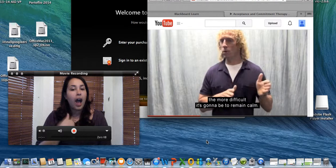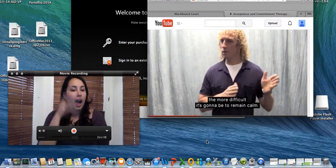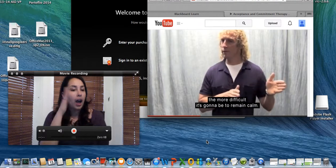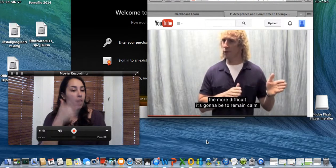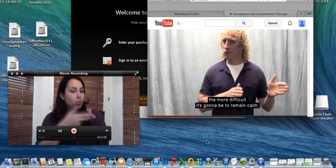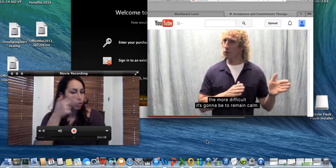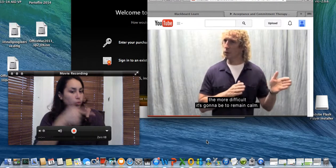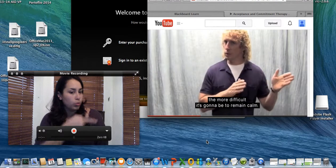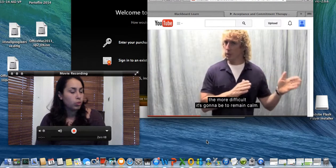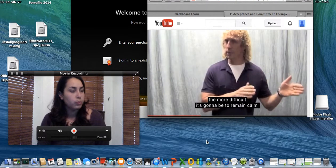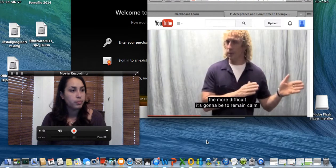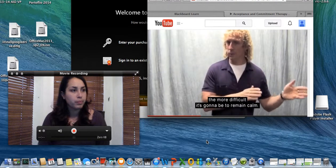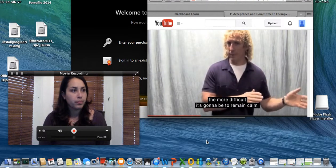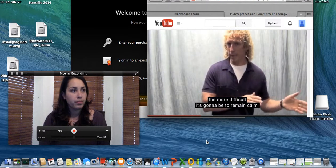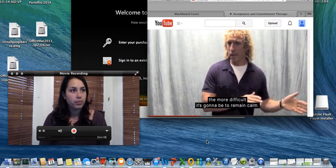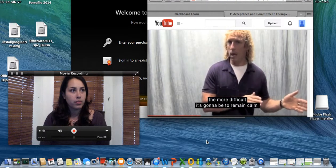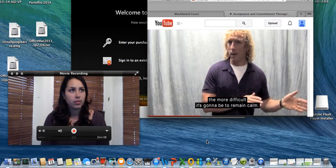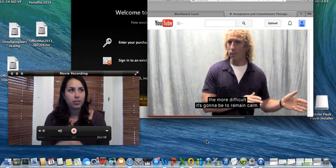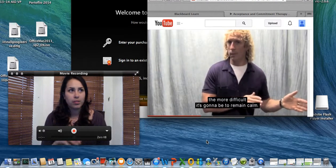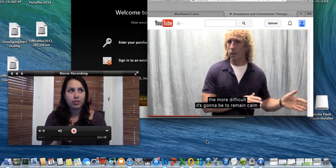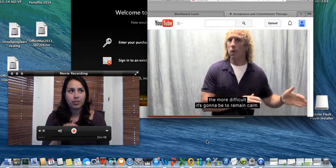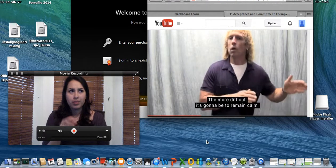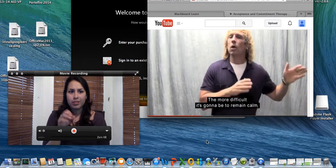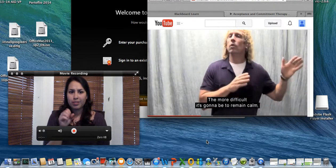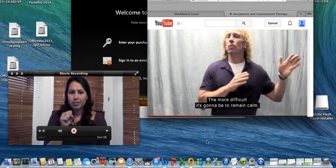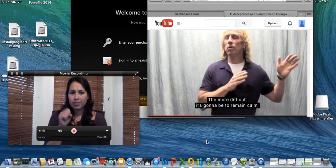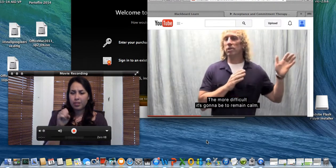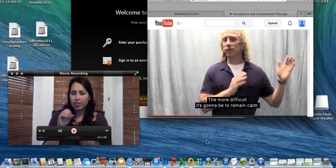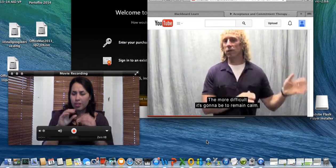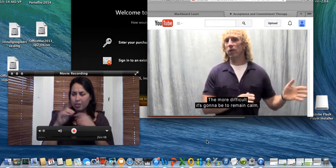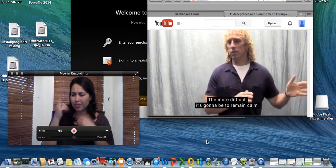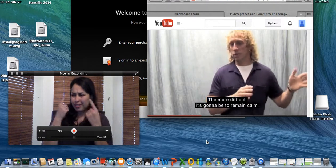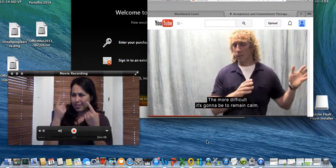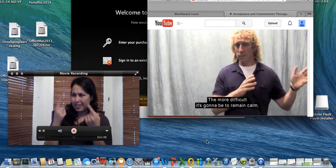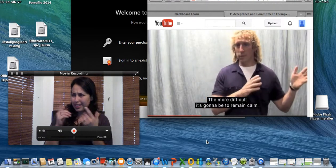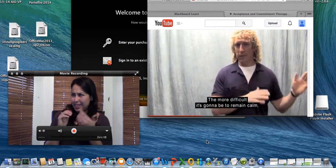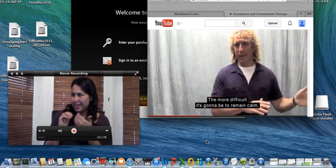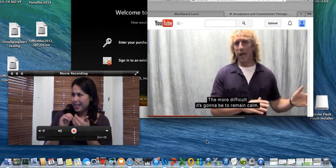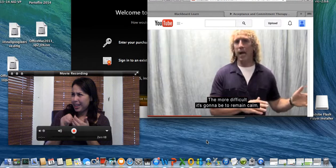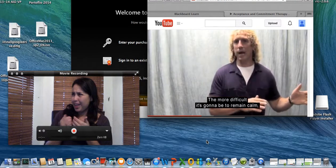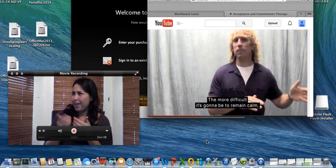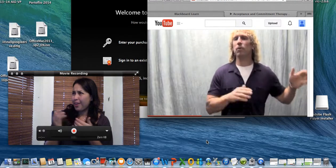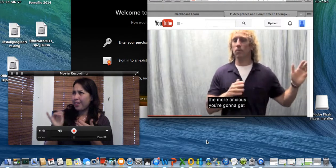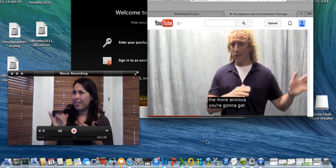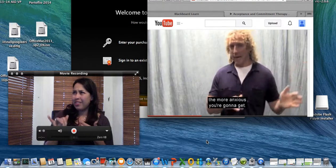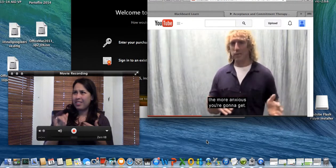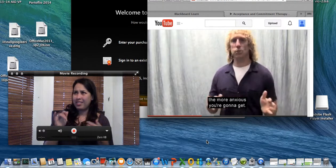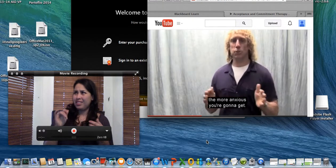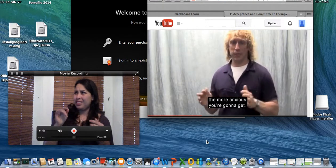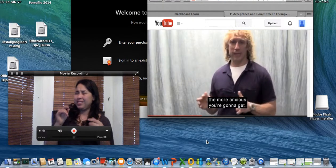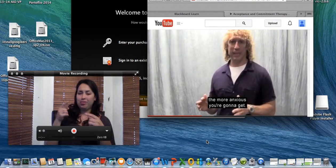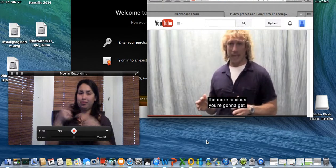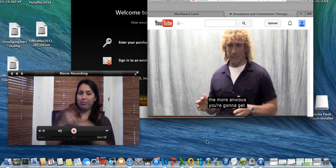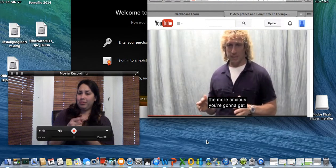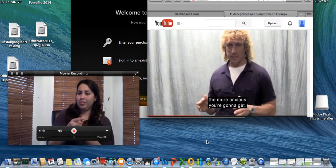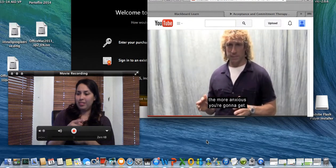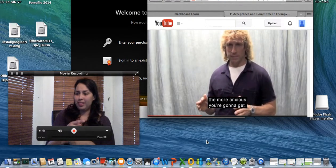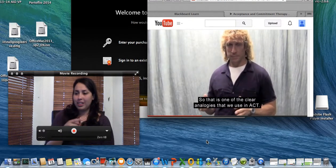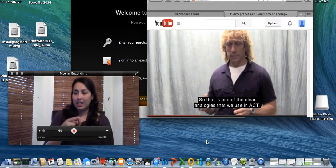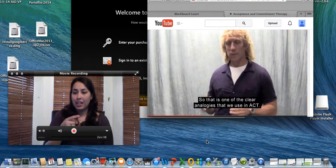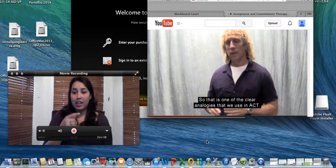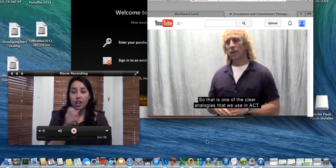the more difficult it's going to be to remain calm. The more difficult it's going to be to remain calm, the more anxious you're going to